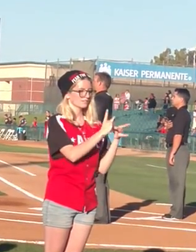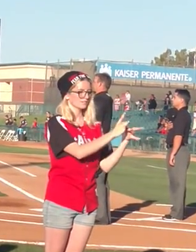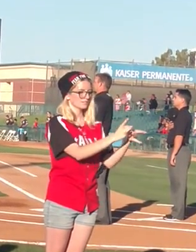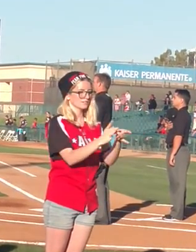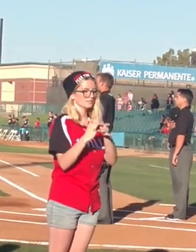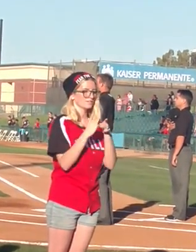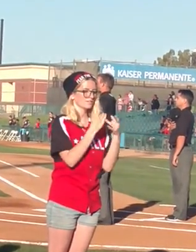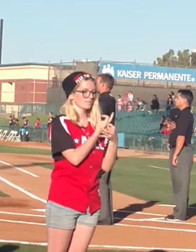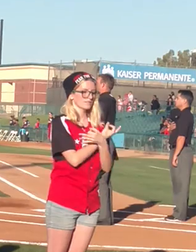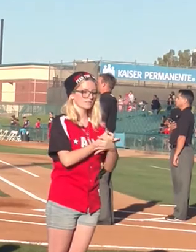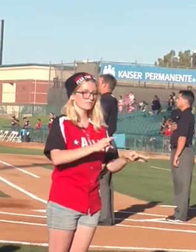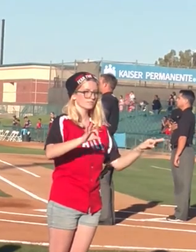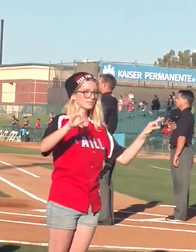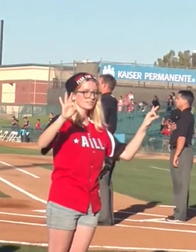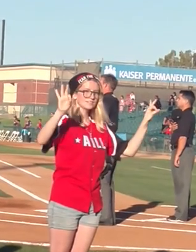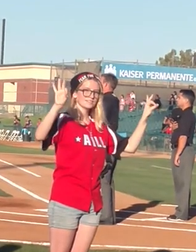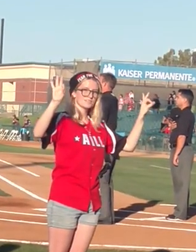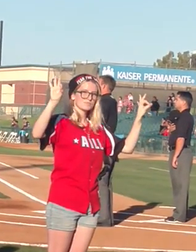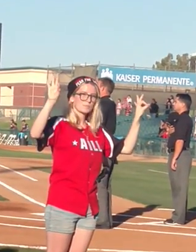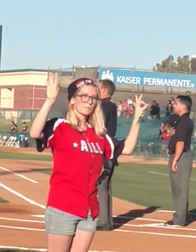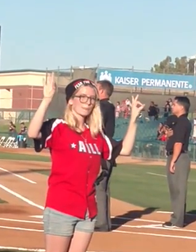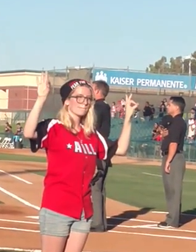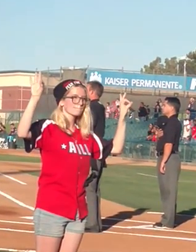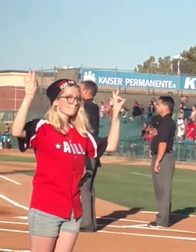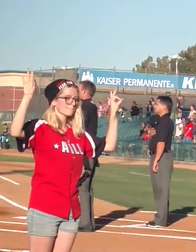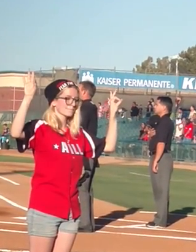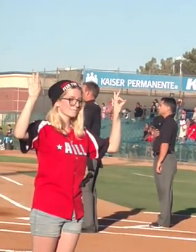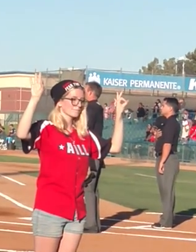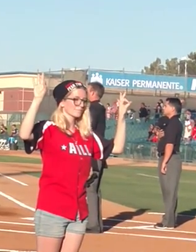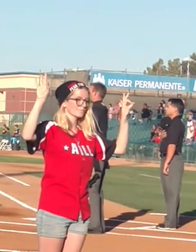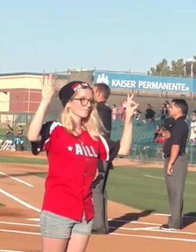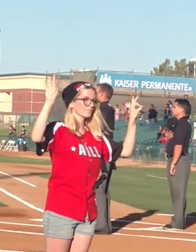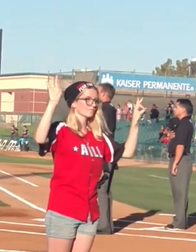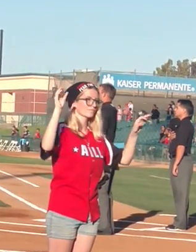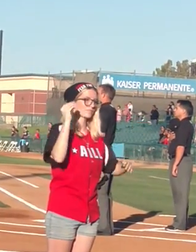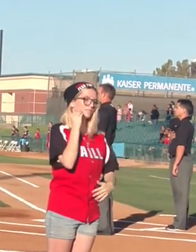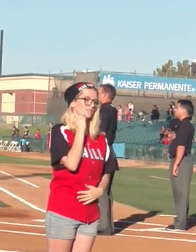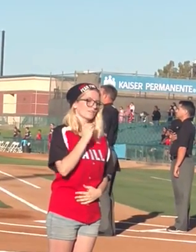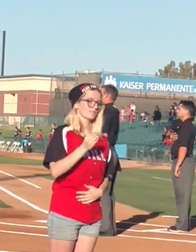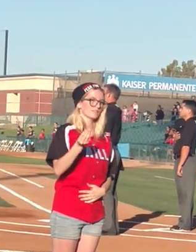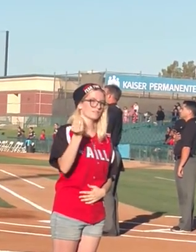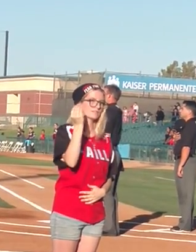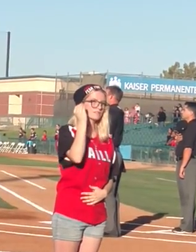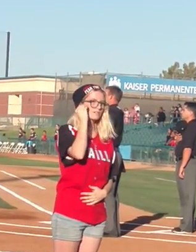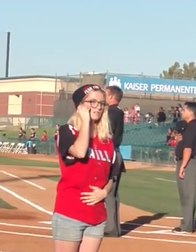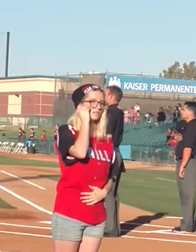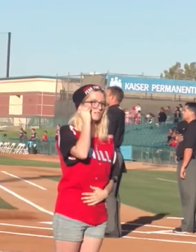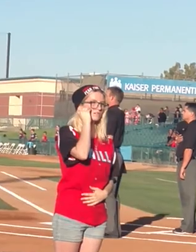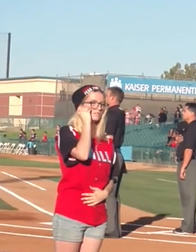of the free, the rocket's on, on And the hope